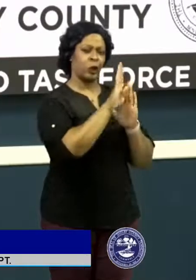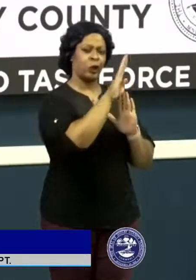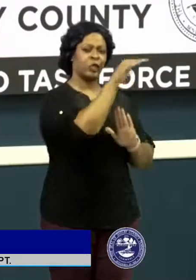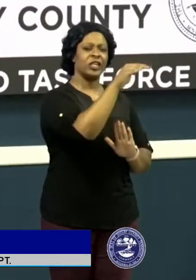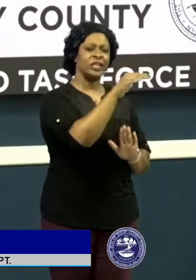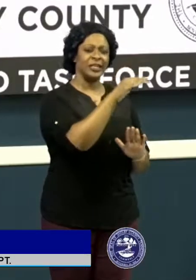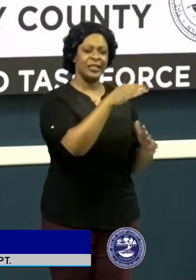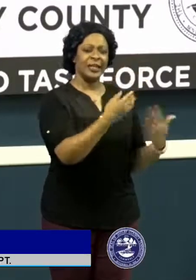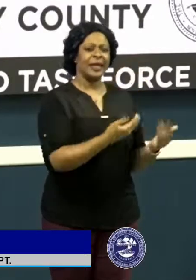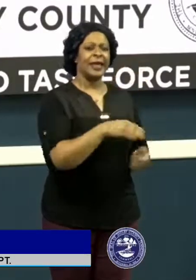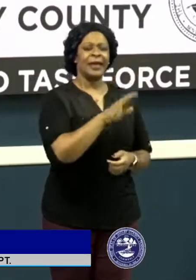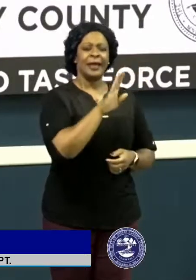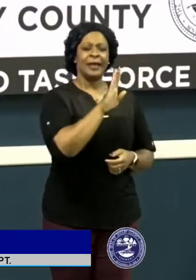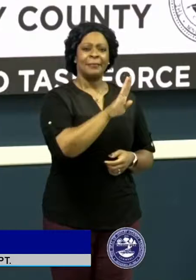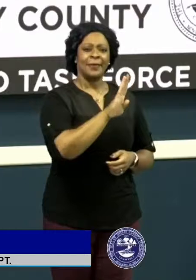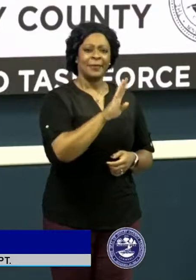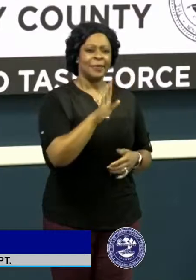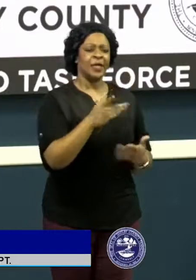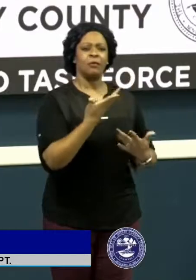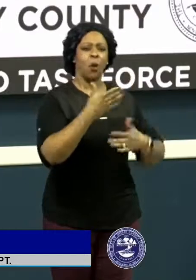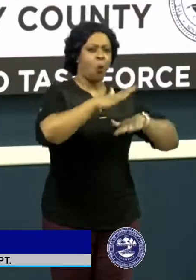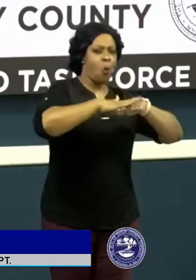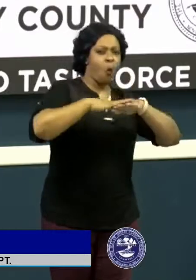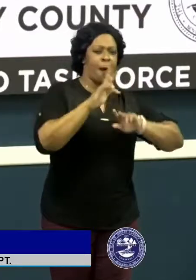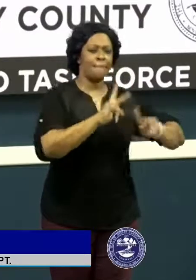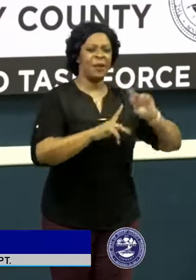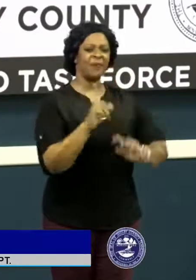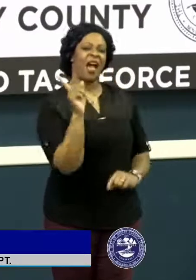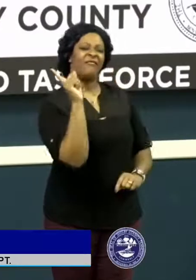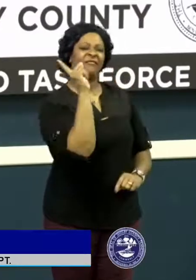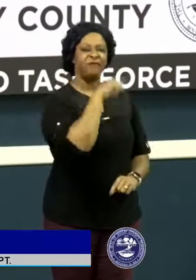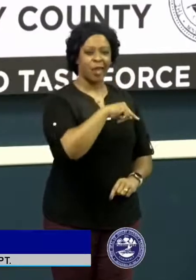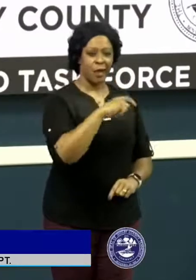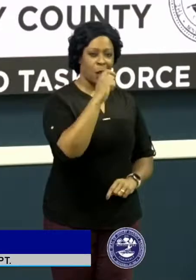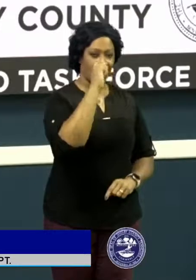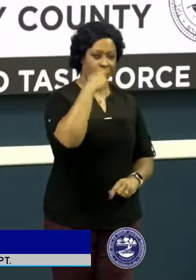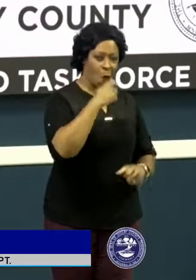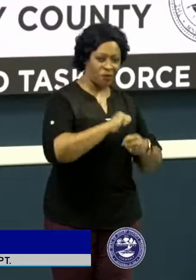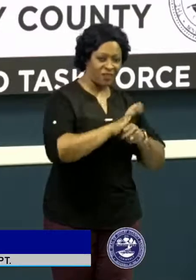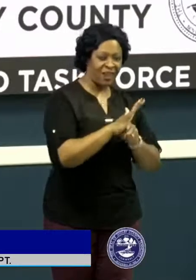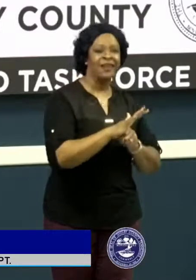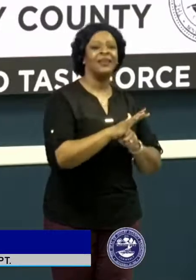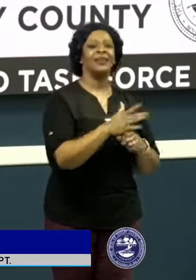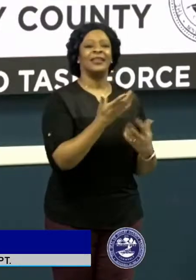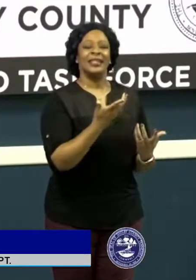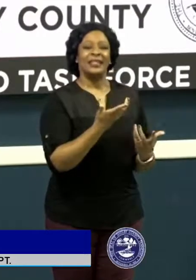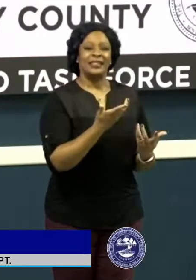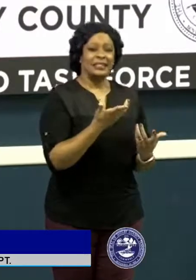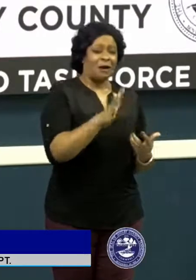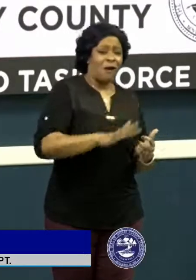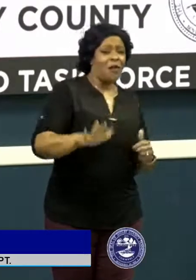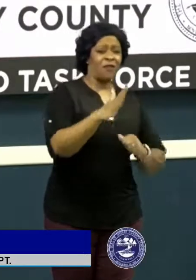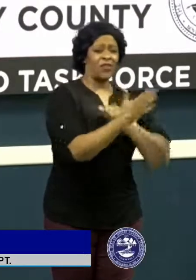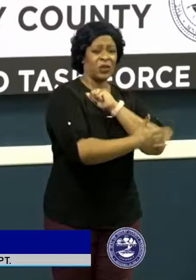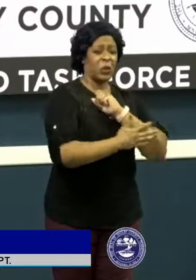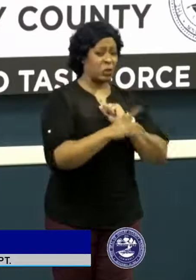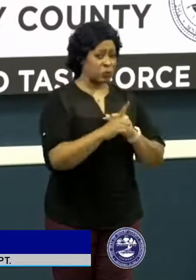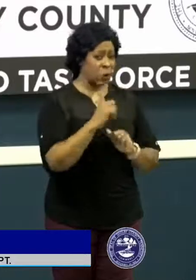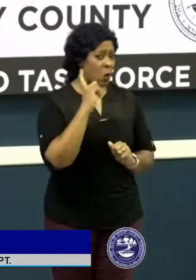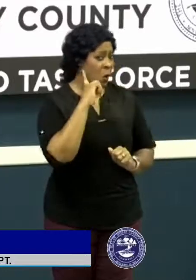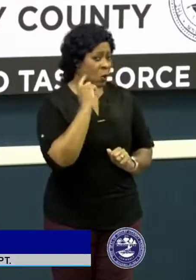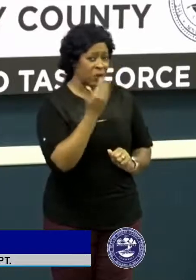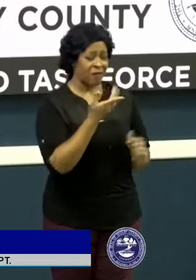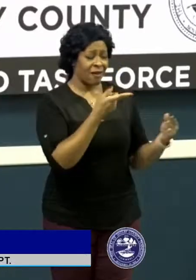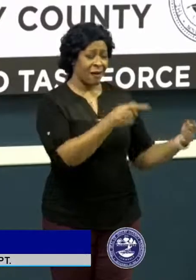the BBB is just warning some people of some fake COVID testing sites across the country. I'm wondering if you've heard of anything like